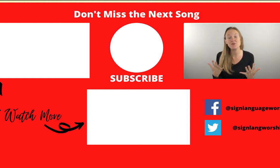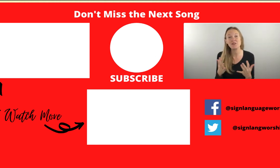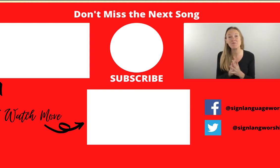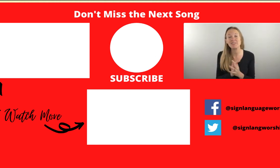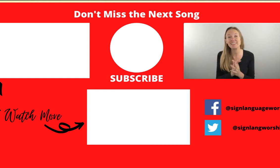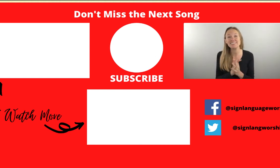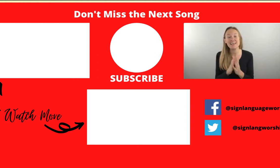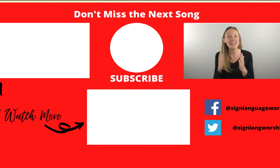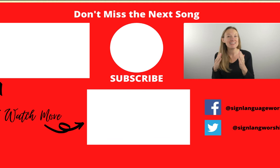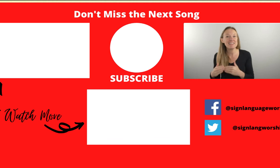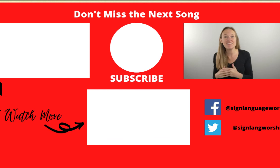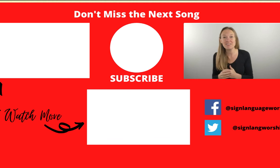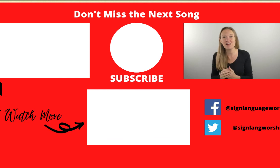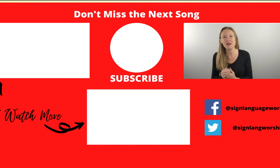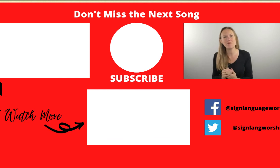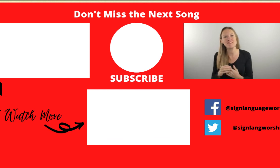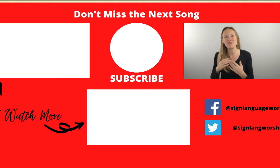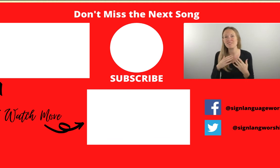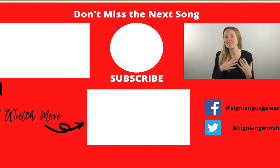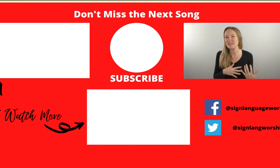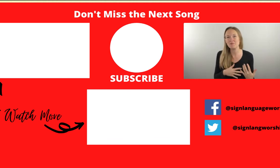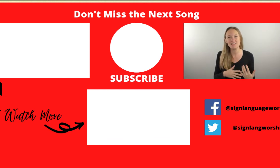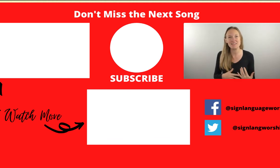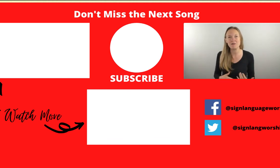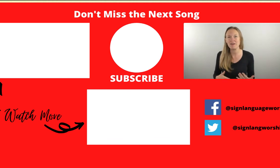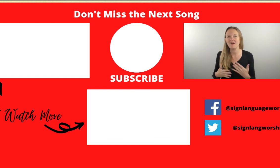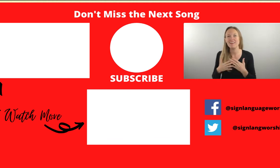story, please leave it in the comments or send me an email.